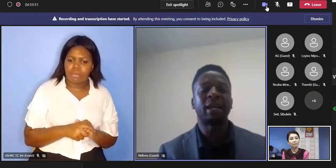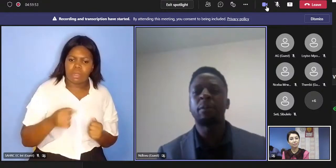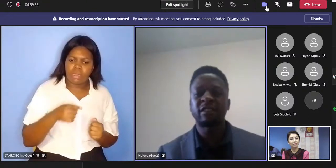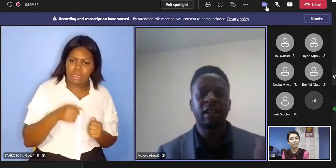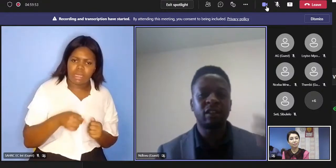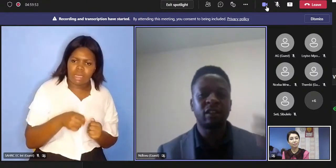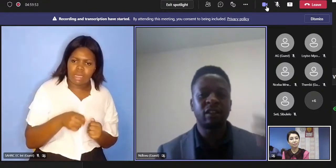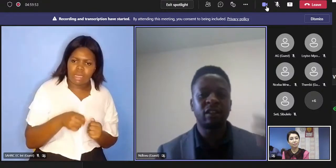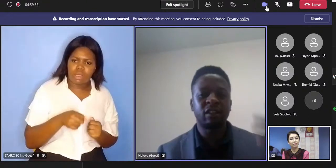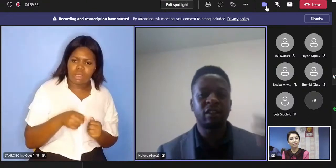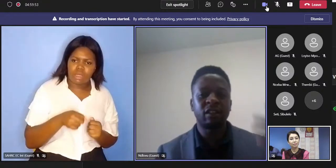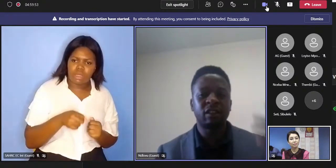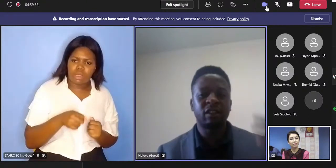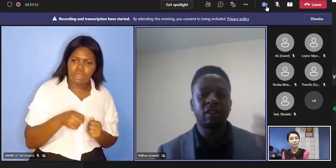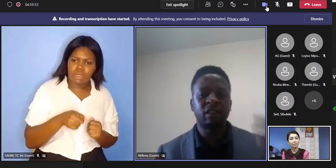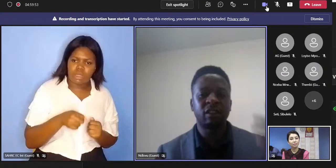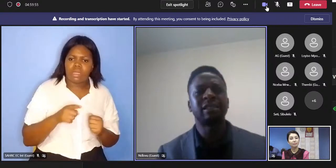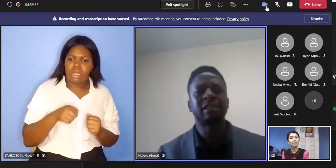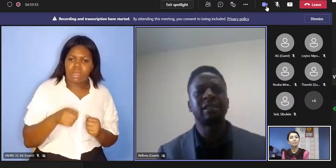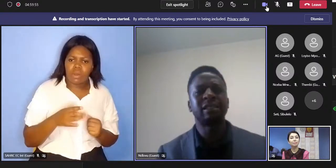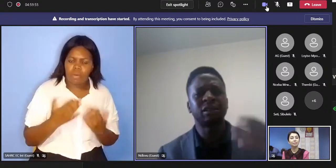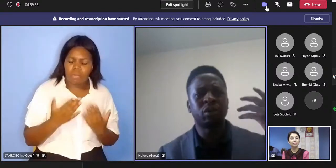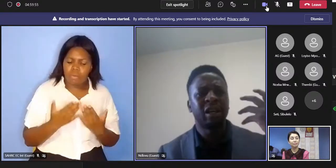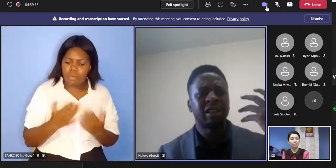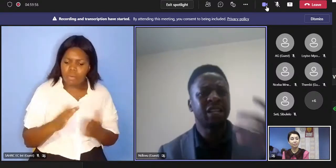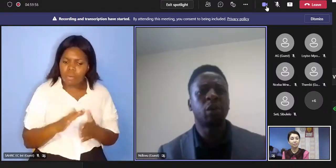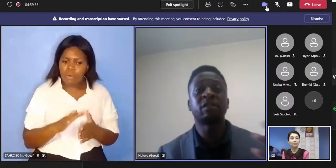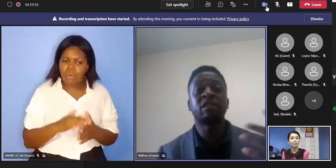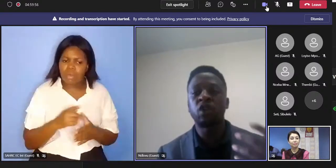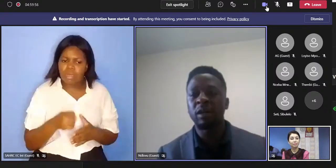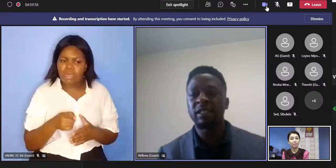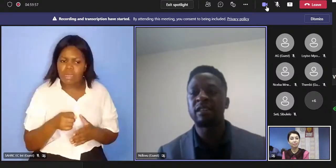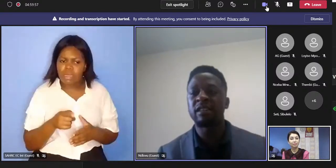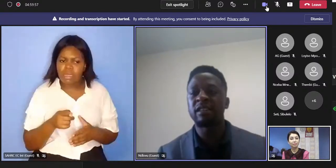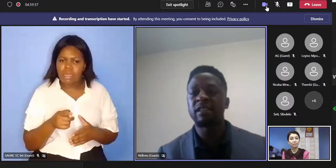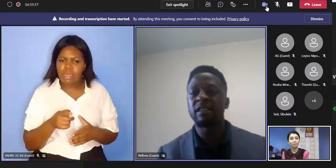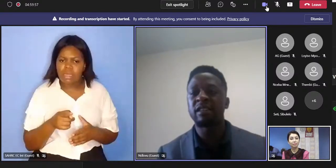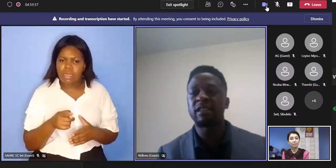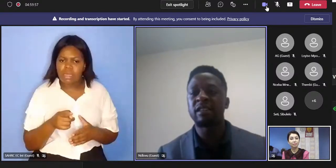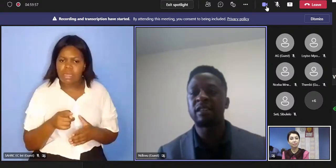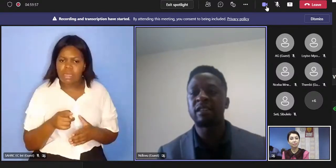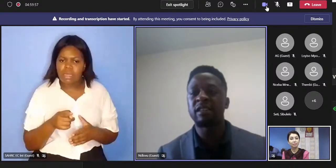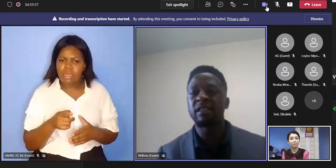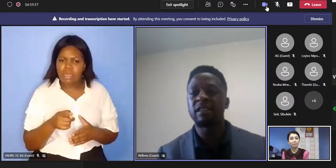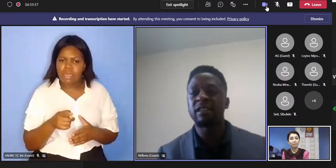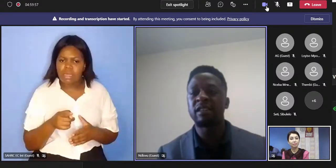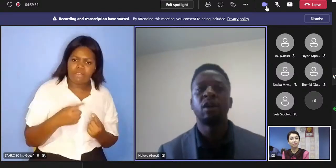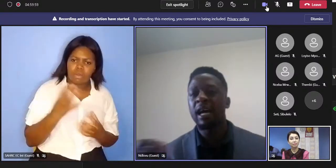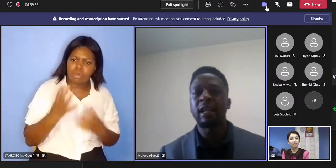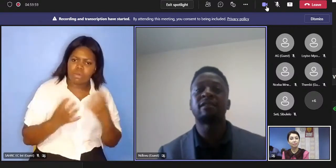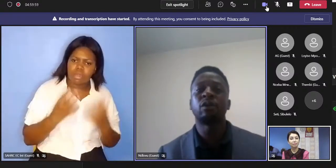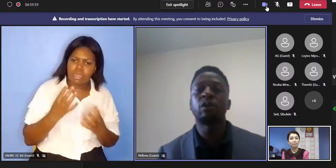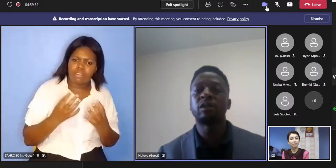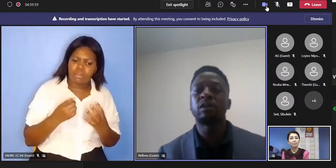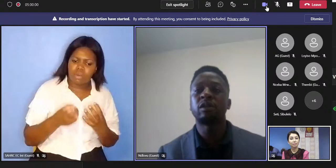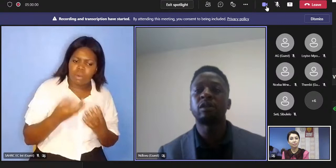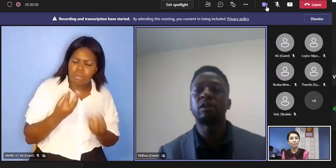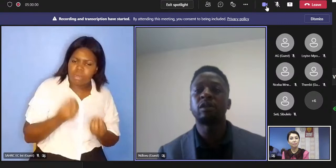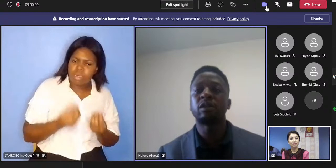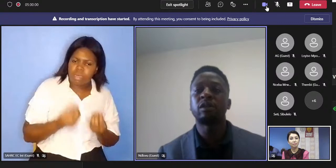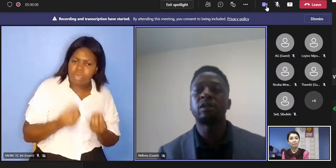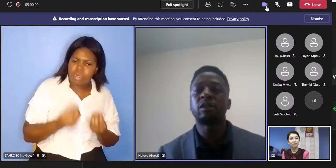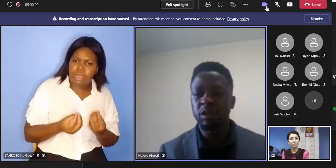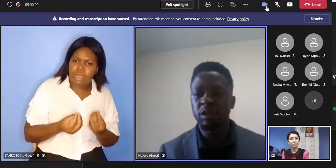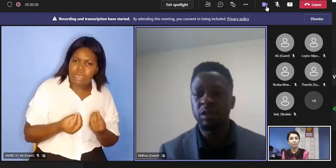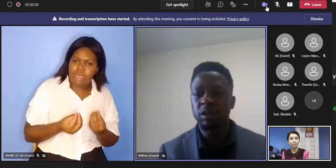it's subject to the learner to a process that is going to affect their mental ability. That whole process is traumatizing for a learner in question, whereas other learners